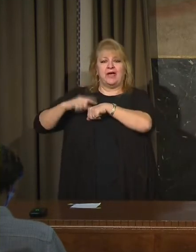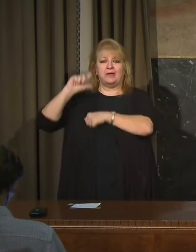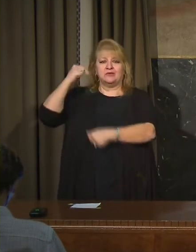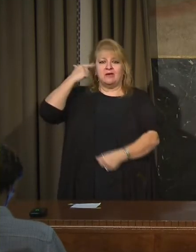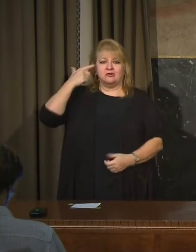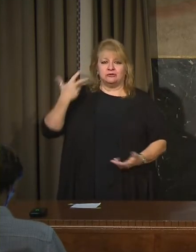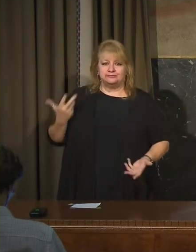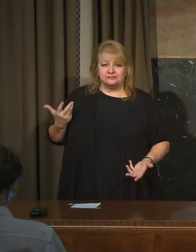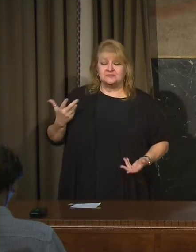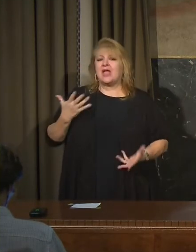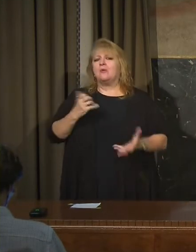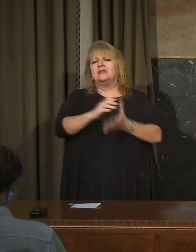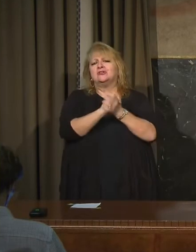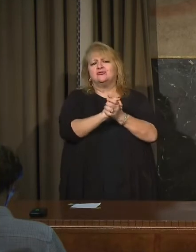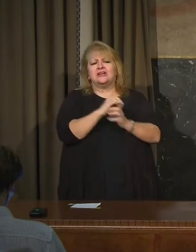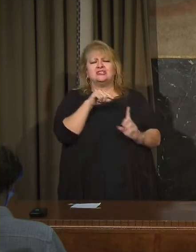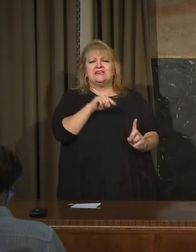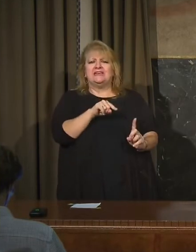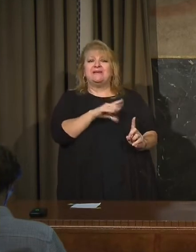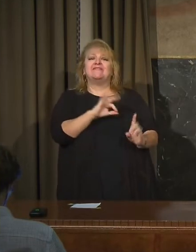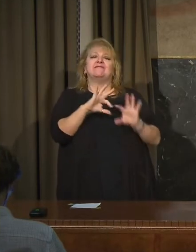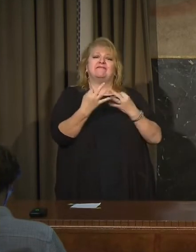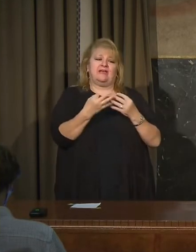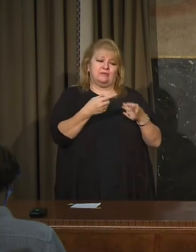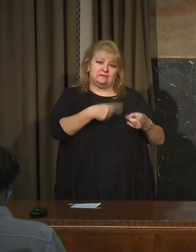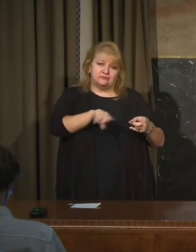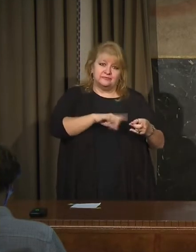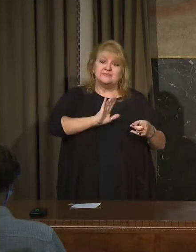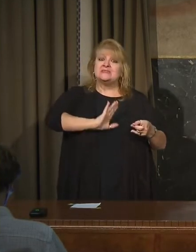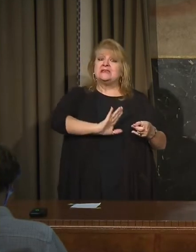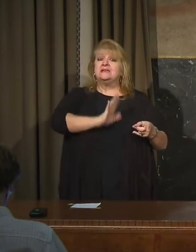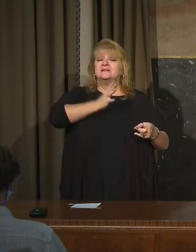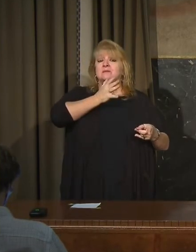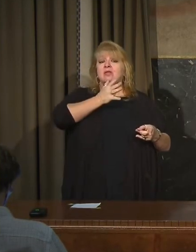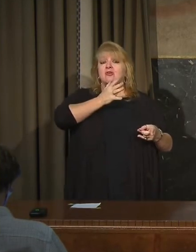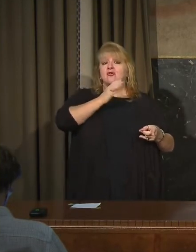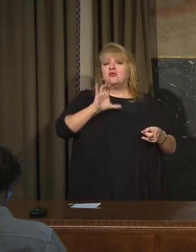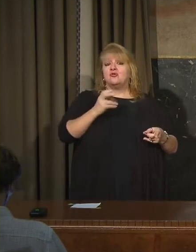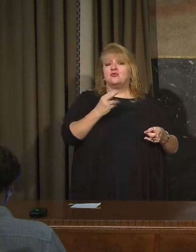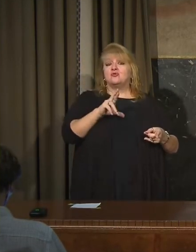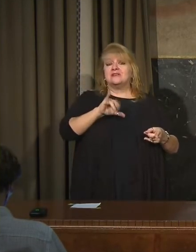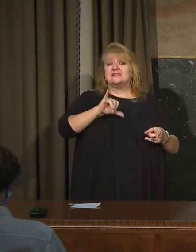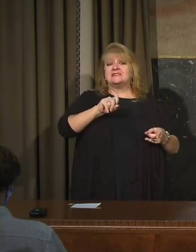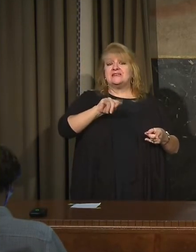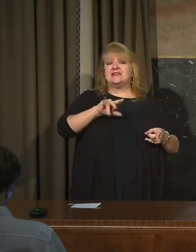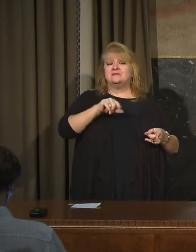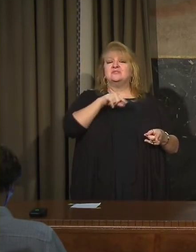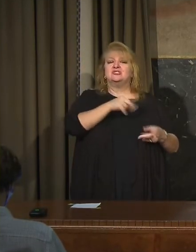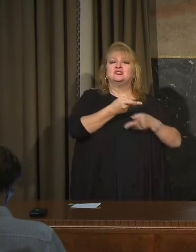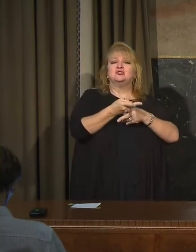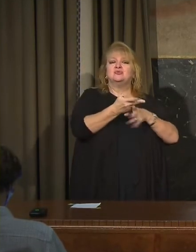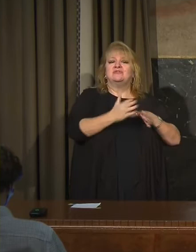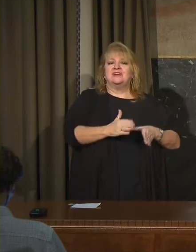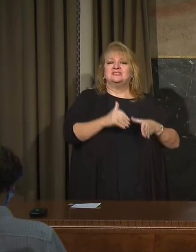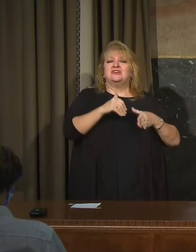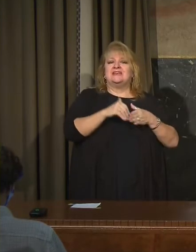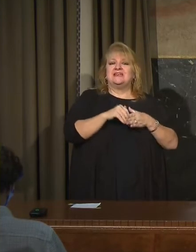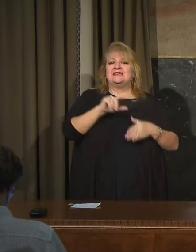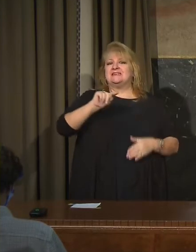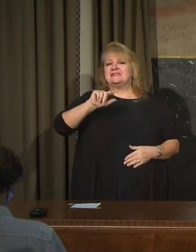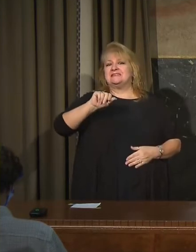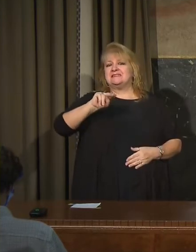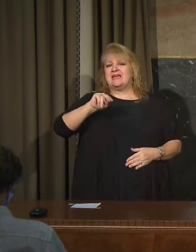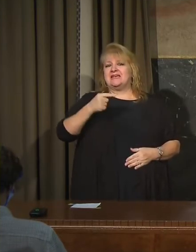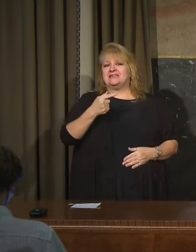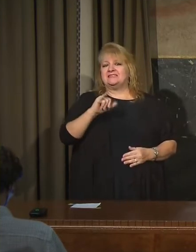congratulate not just him, but his family. His mother, Christina, is actually a supervisor in the Tangipahoa Parish office